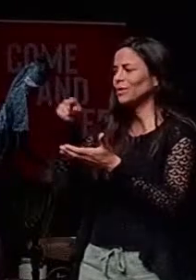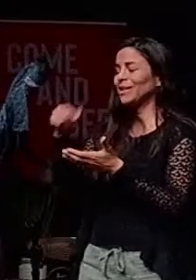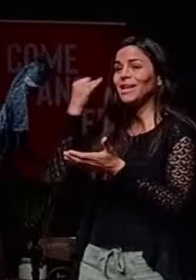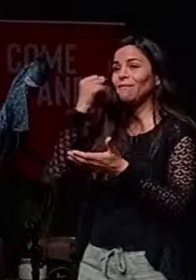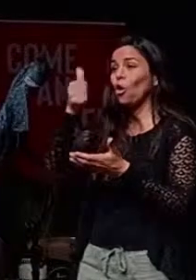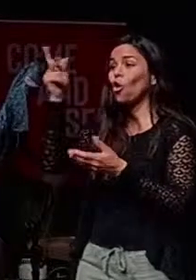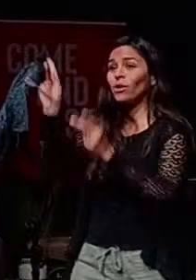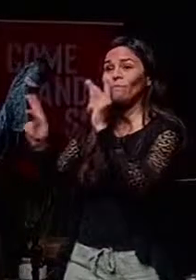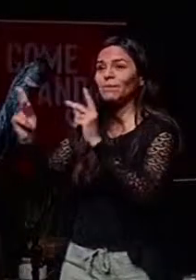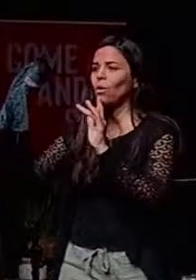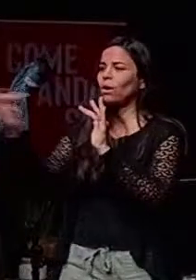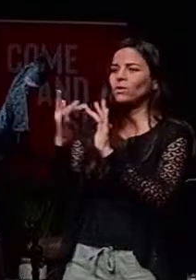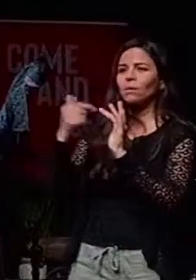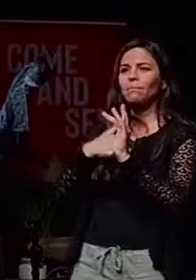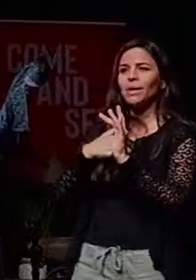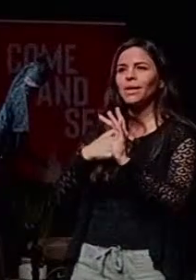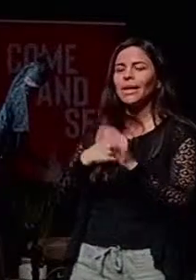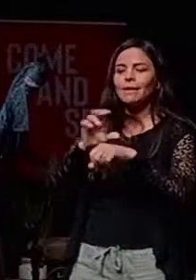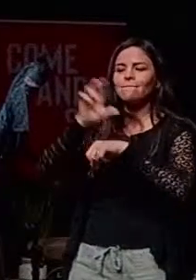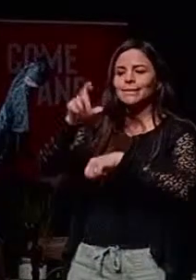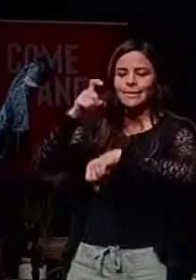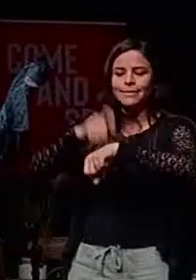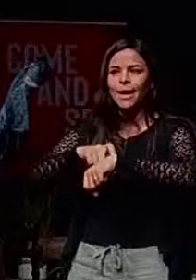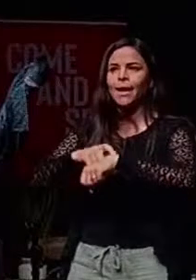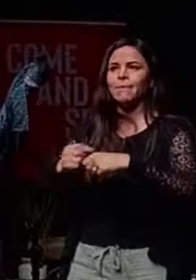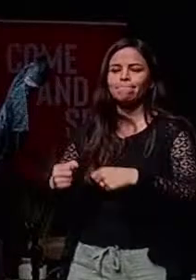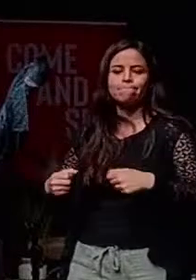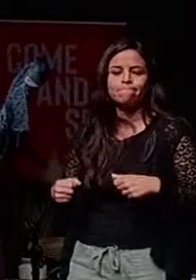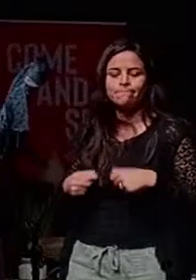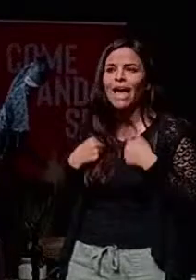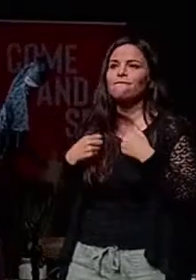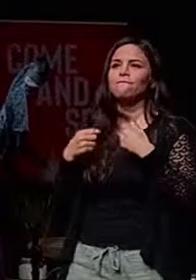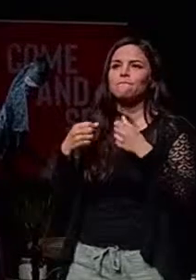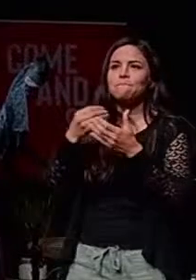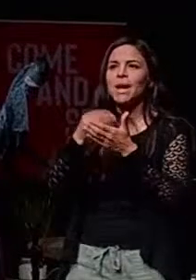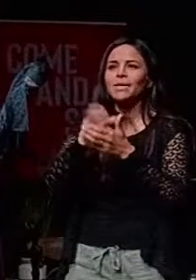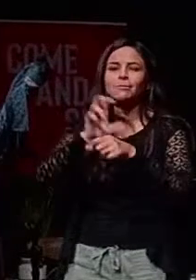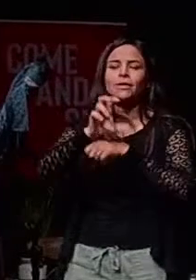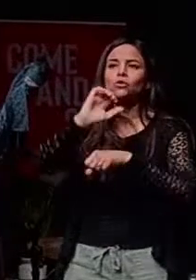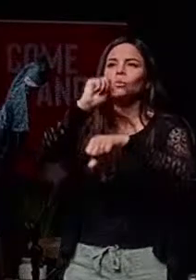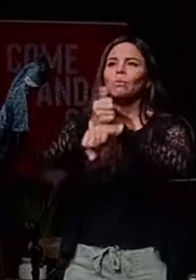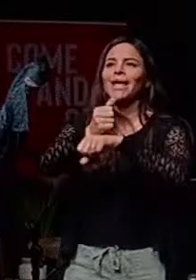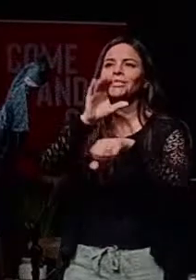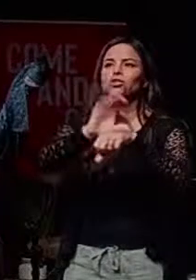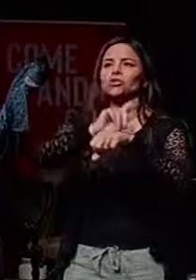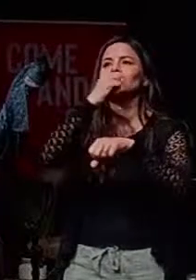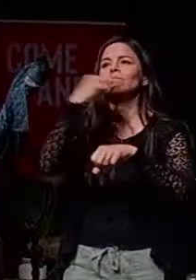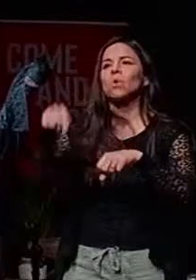planted the church, who invested, like, their life, their time, their money into coming and planting that. So that's,